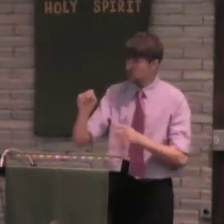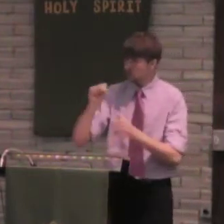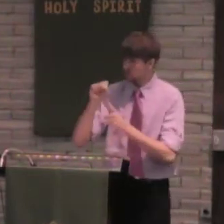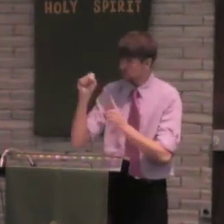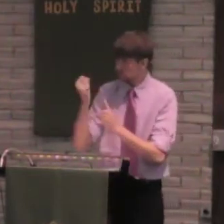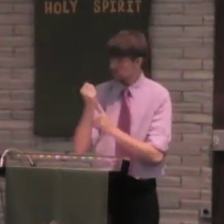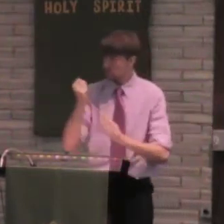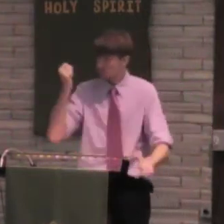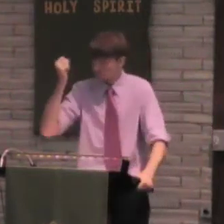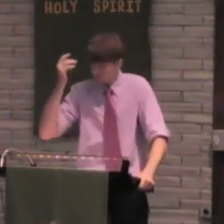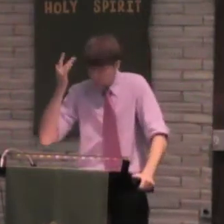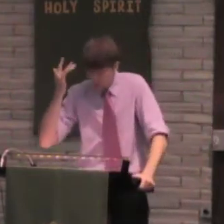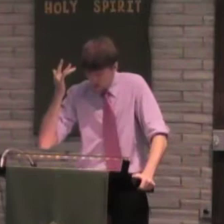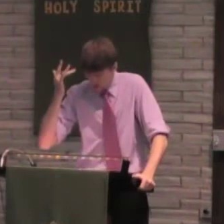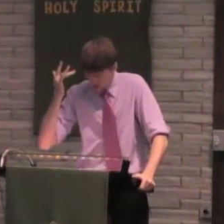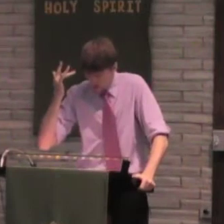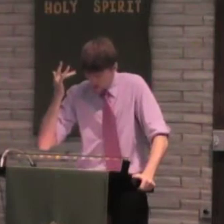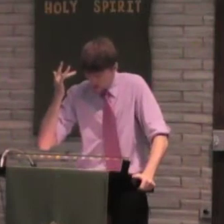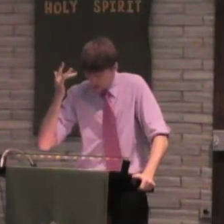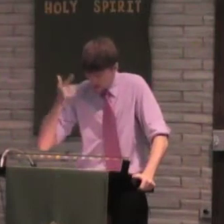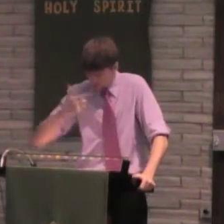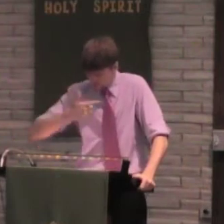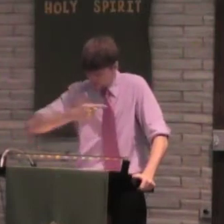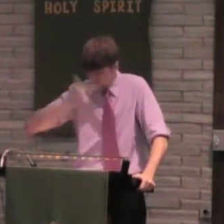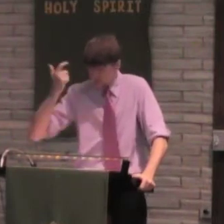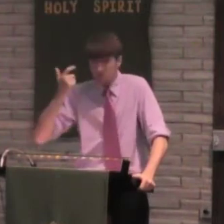really, Abraham needed to have faith in that situation.